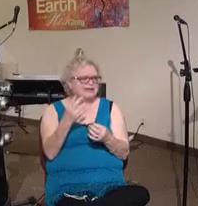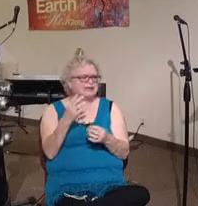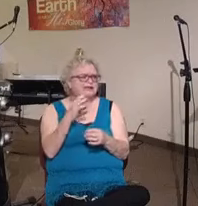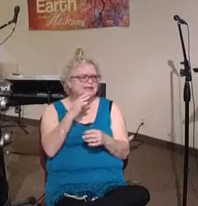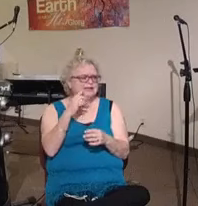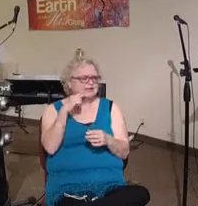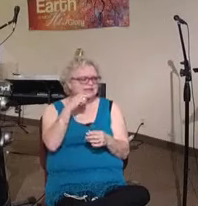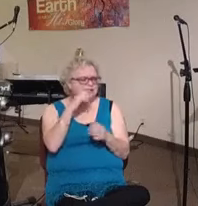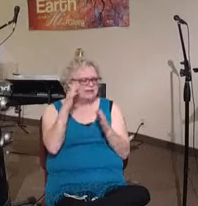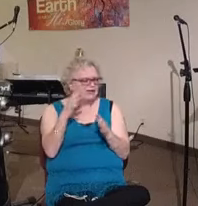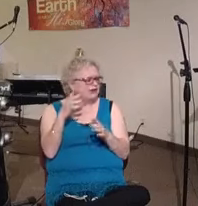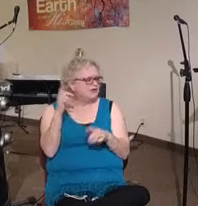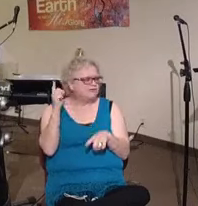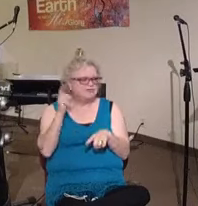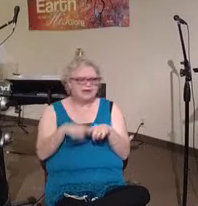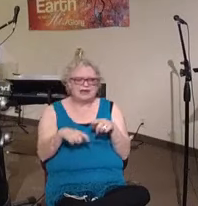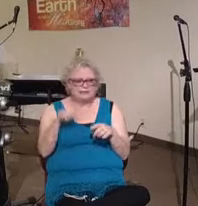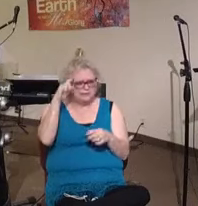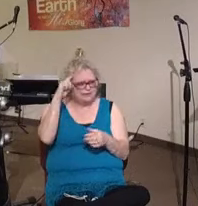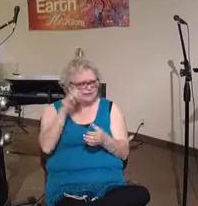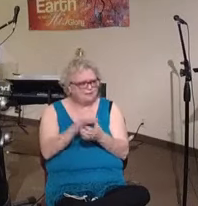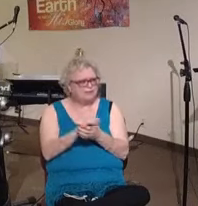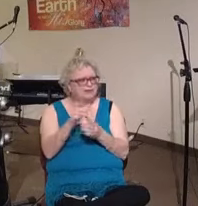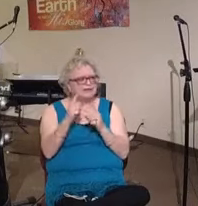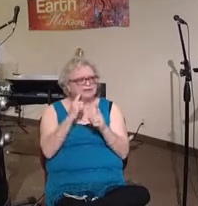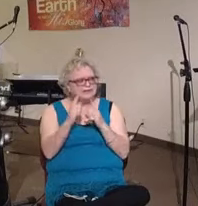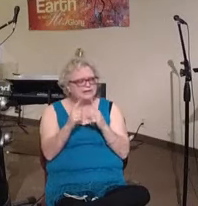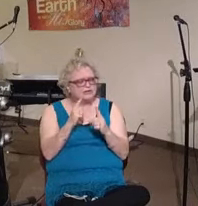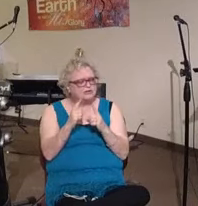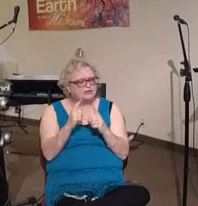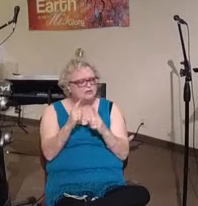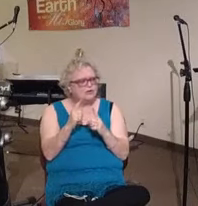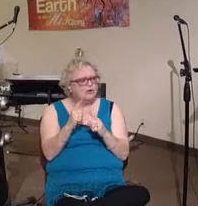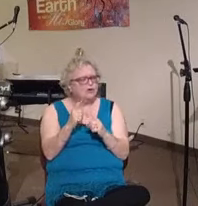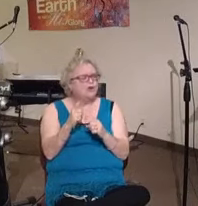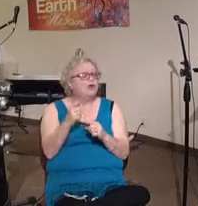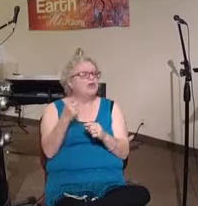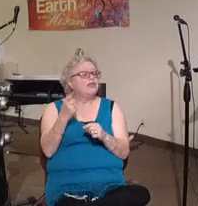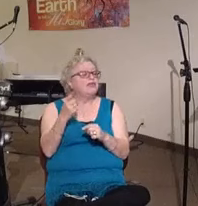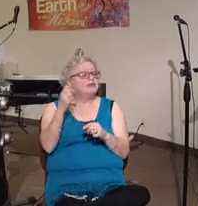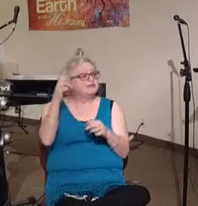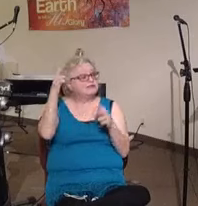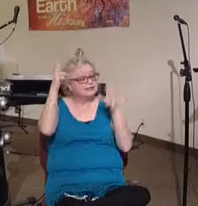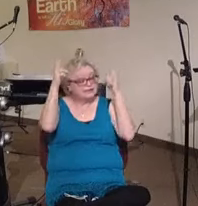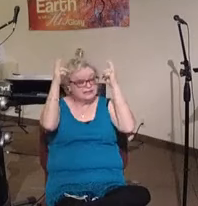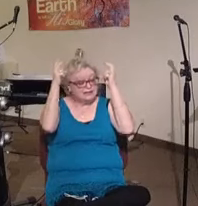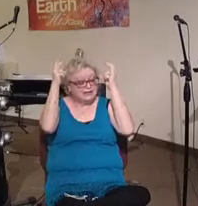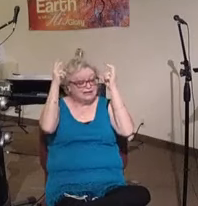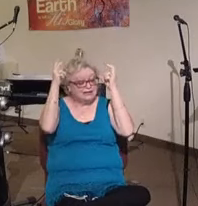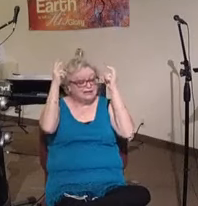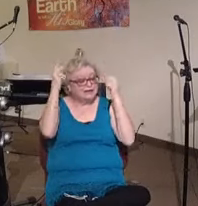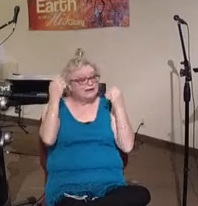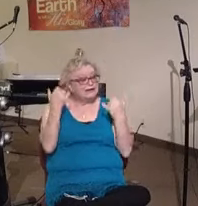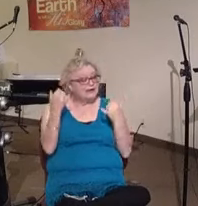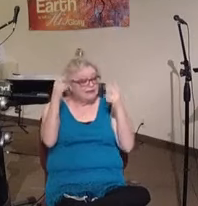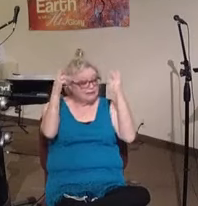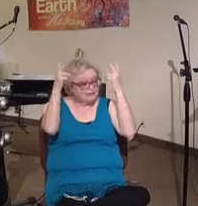Okay? You can't believe anything that they're telling you. This is Satan. This is the devil. Now, the